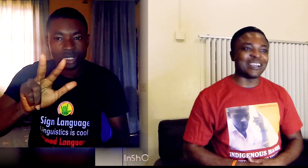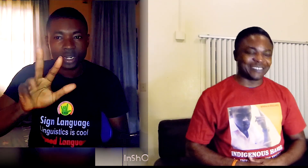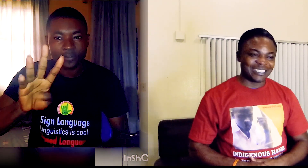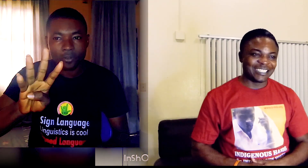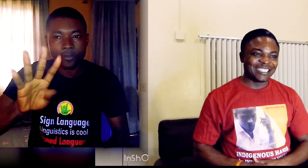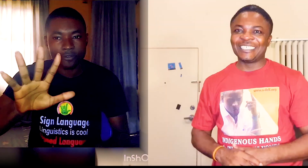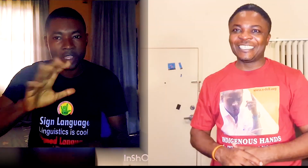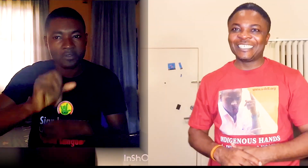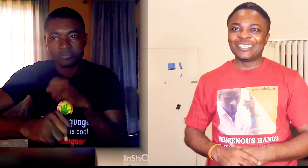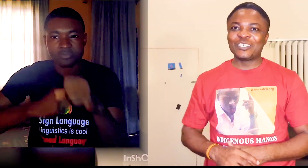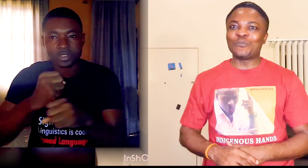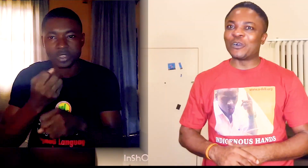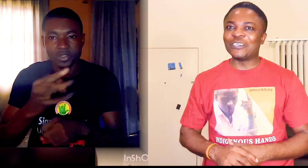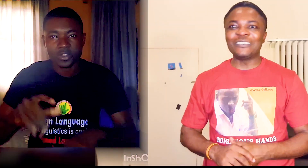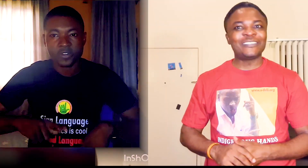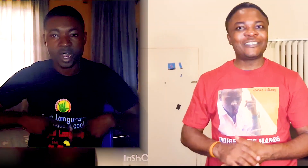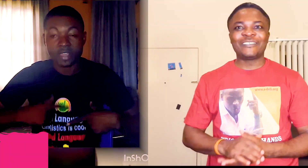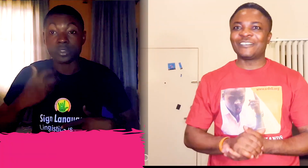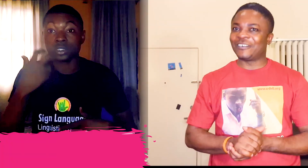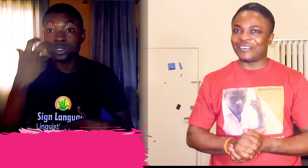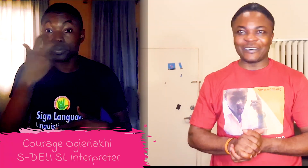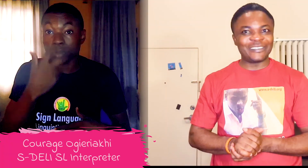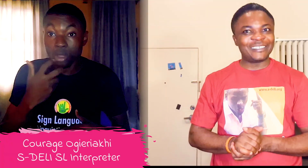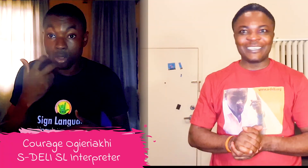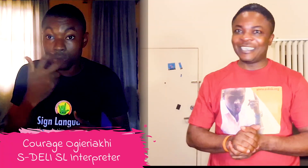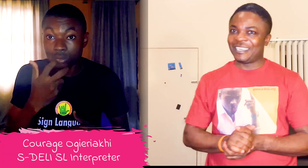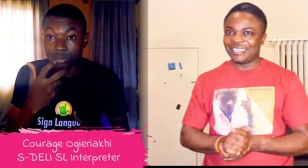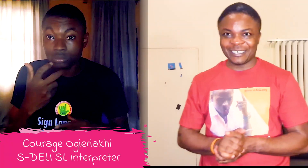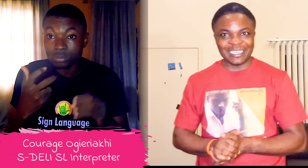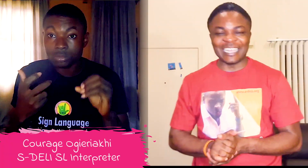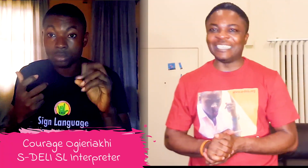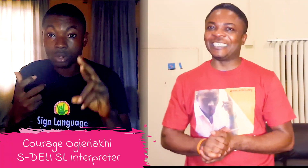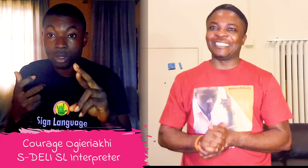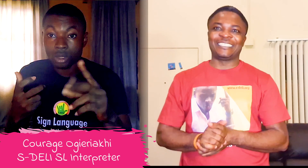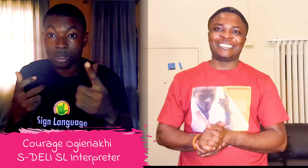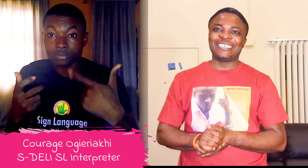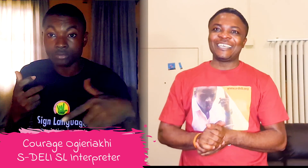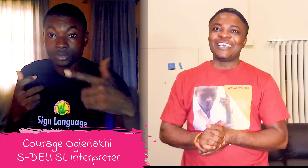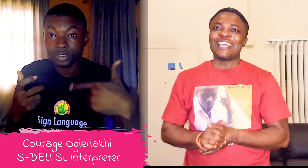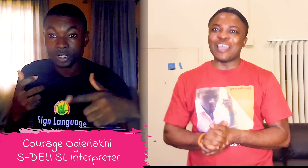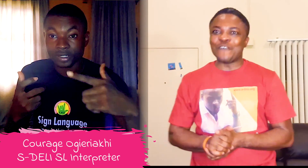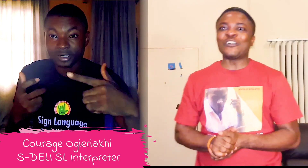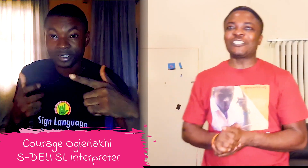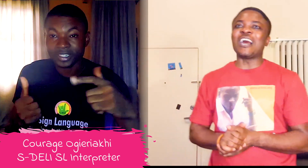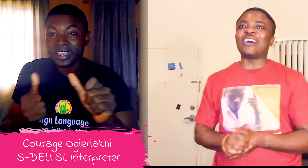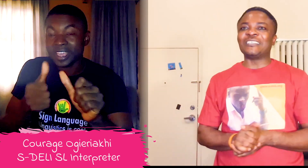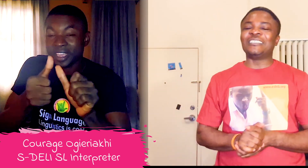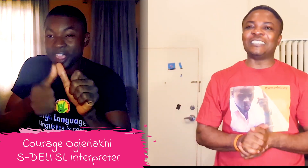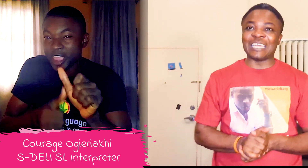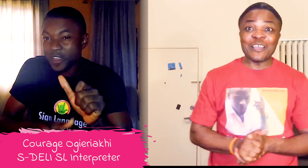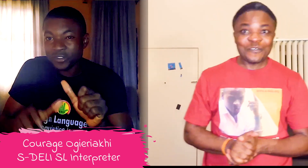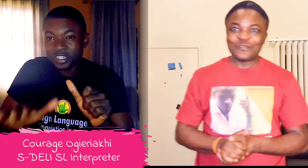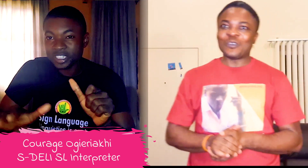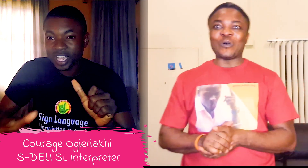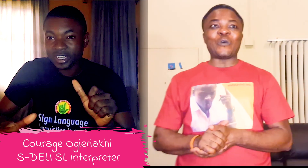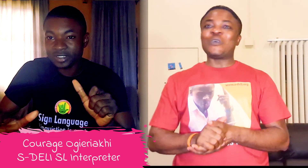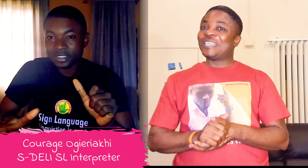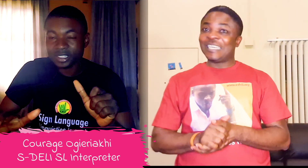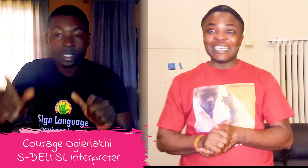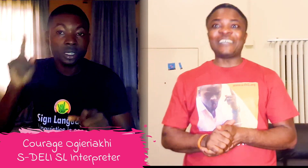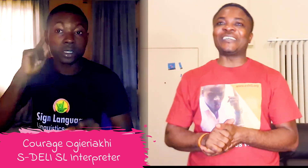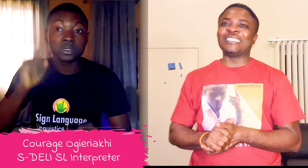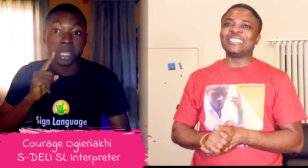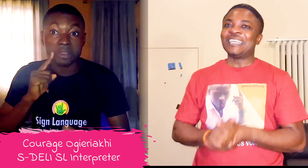their lives, spoken or signed. Every child, deaf